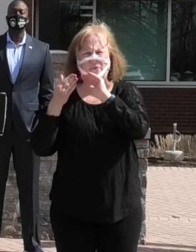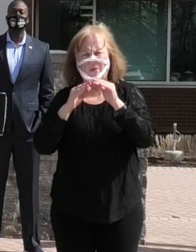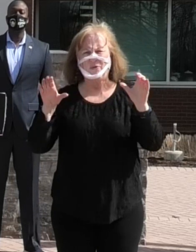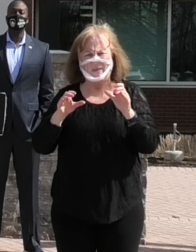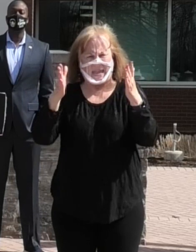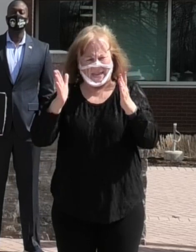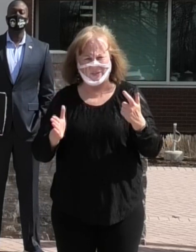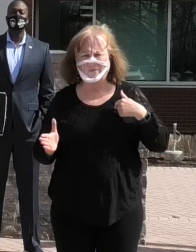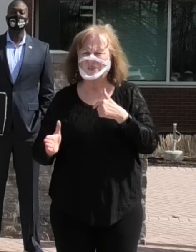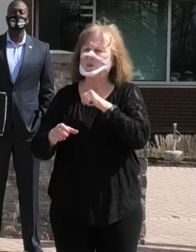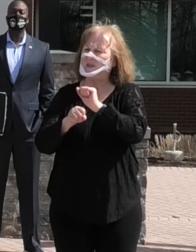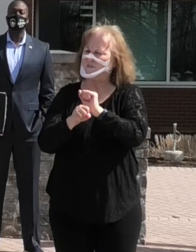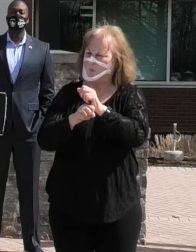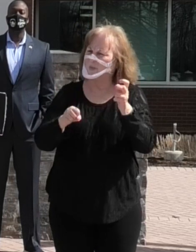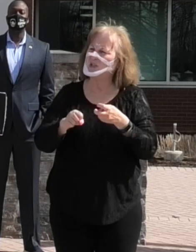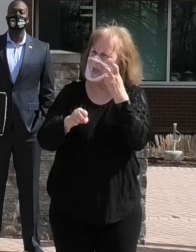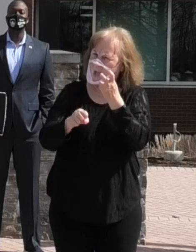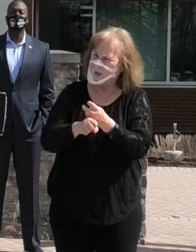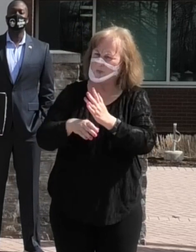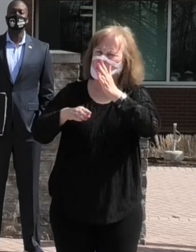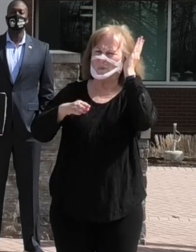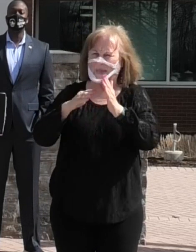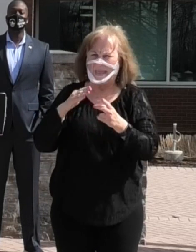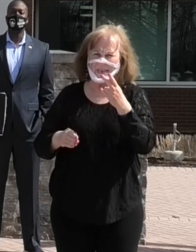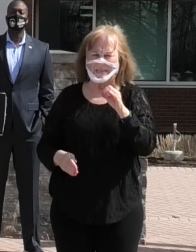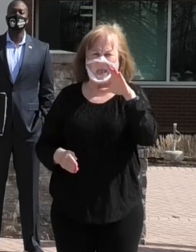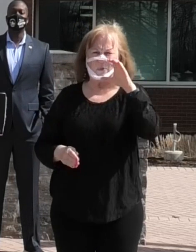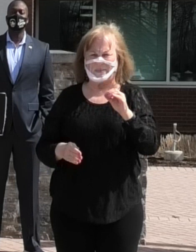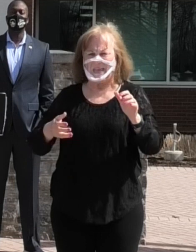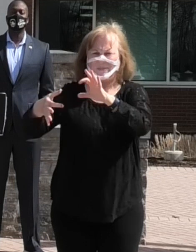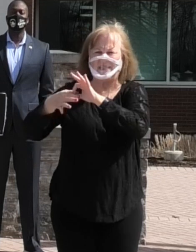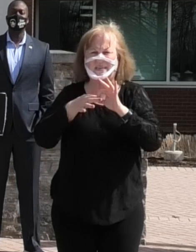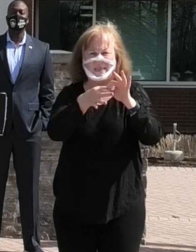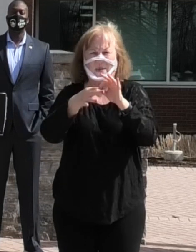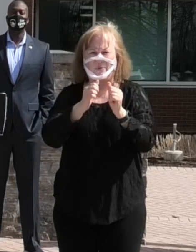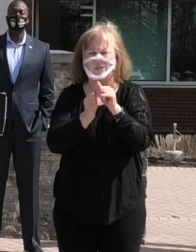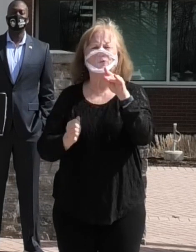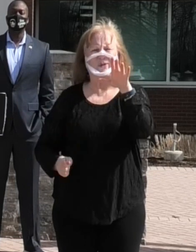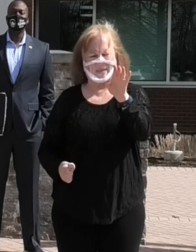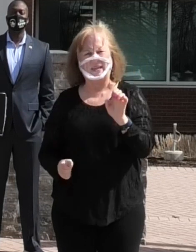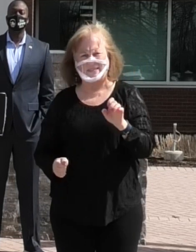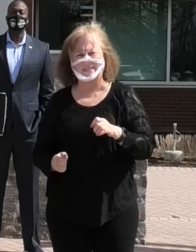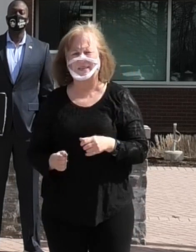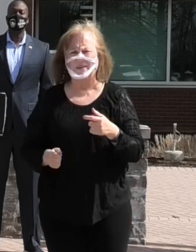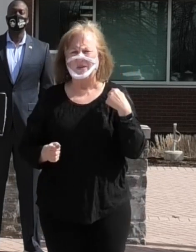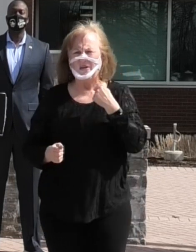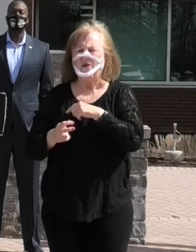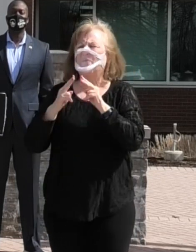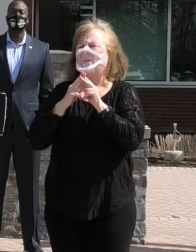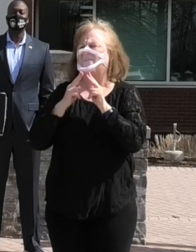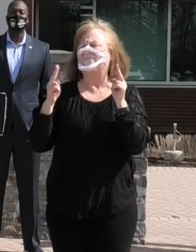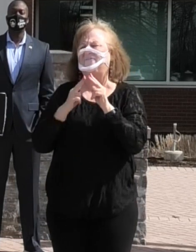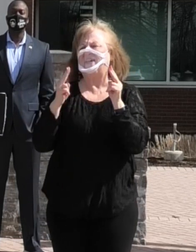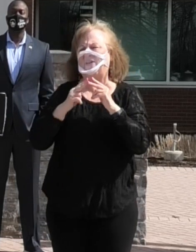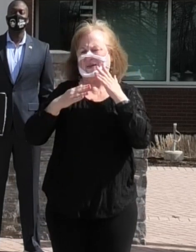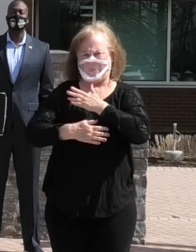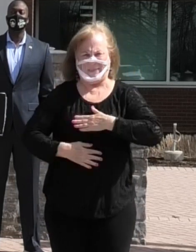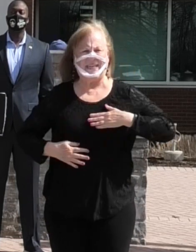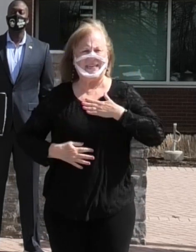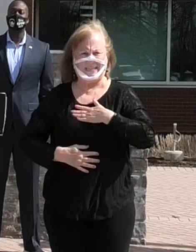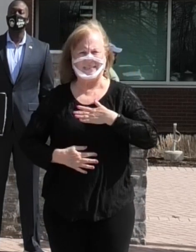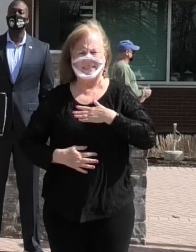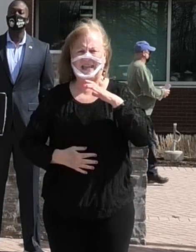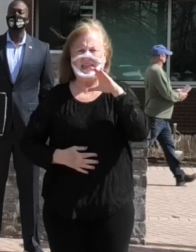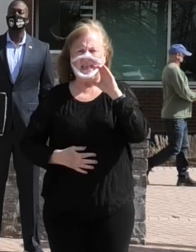activists, we have worked hard to end Howard County's collaboration with ICE. So we are very, very pleased